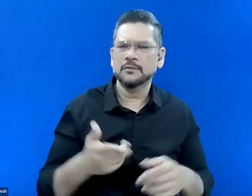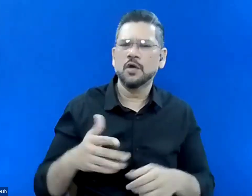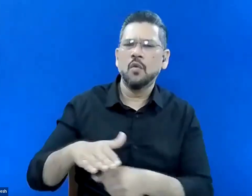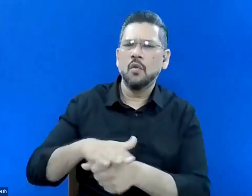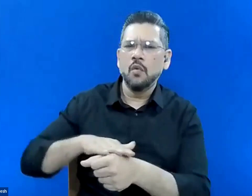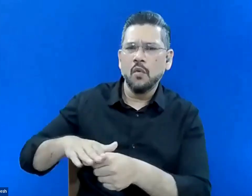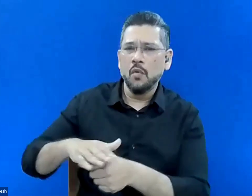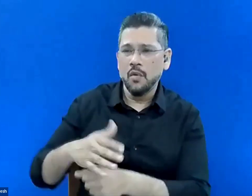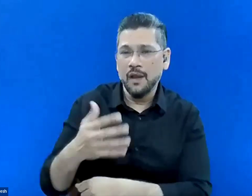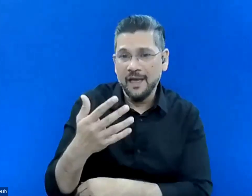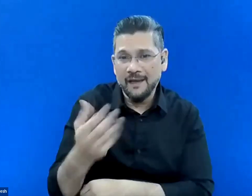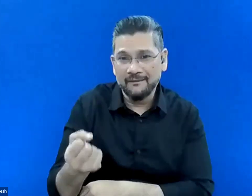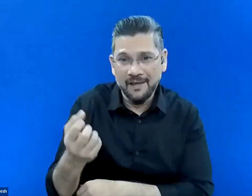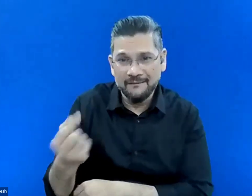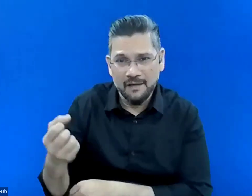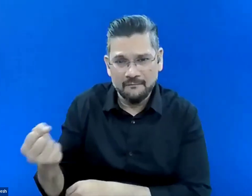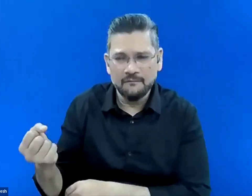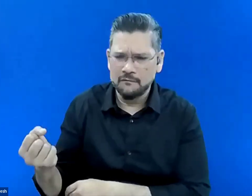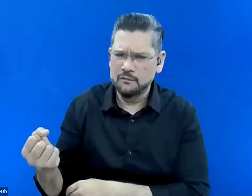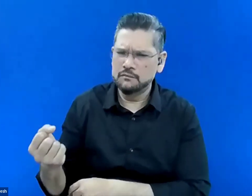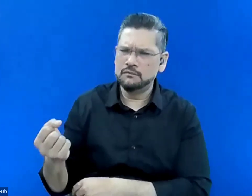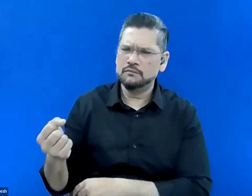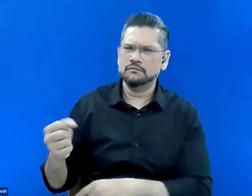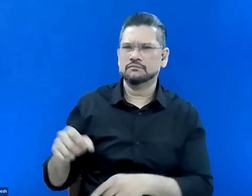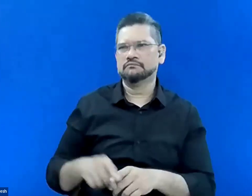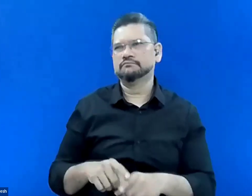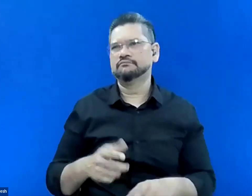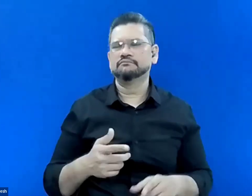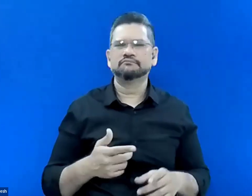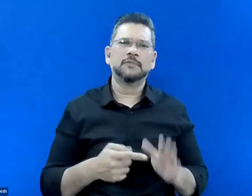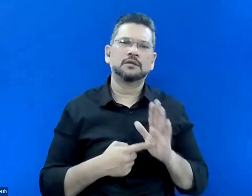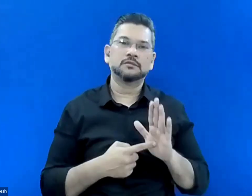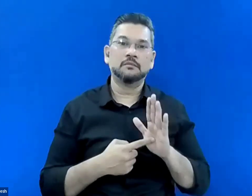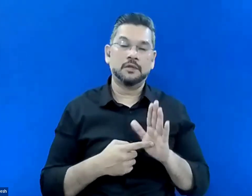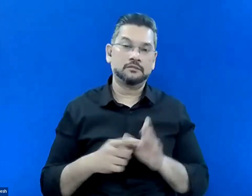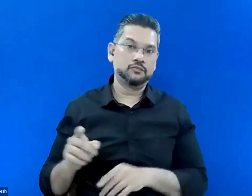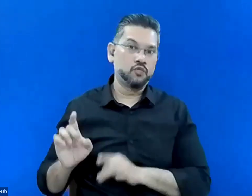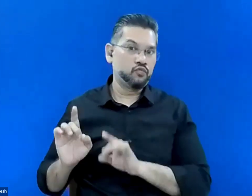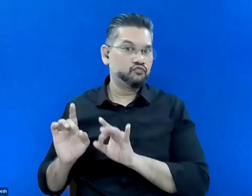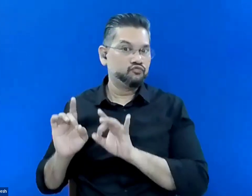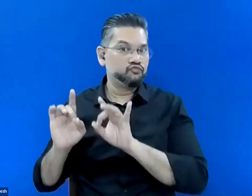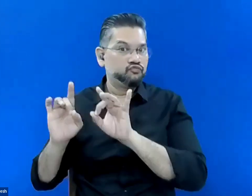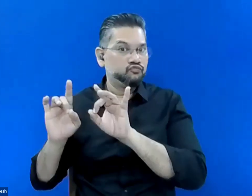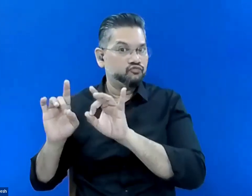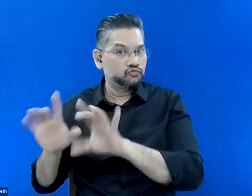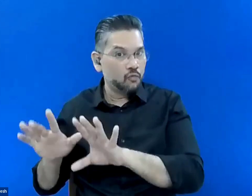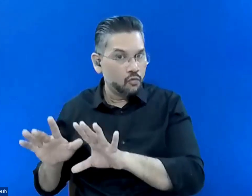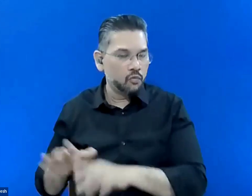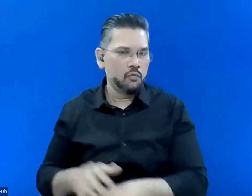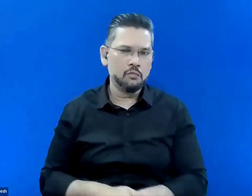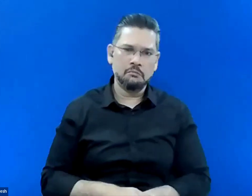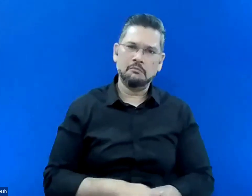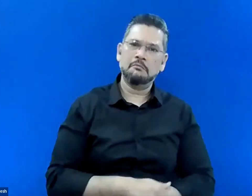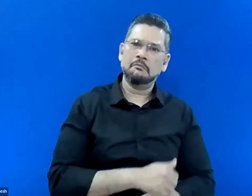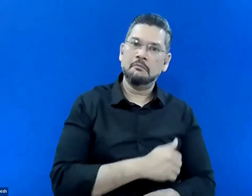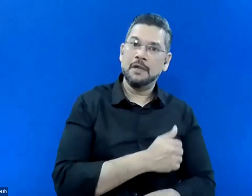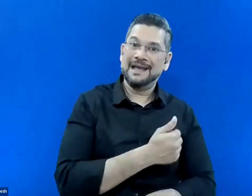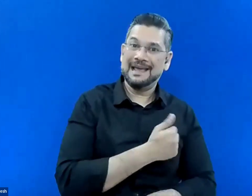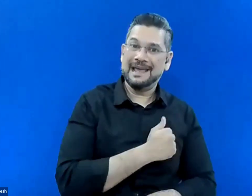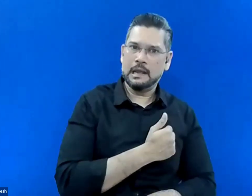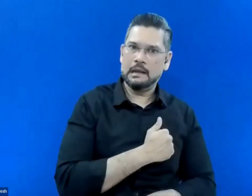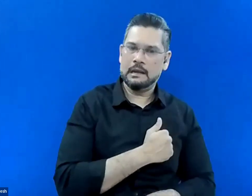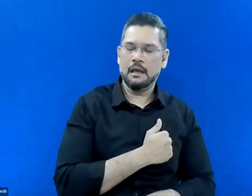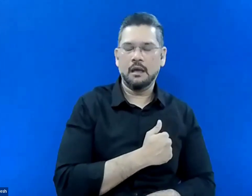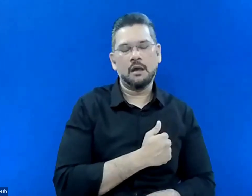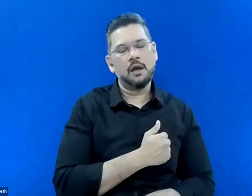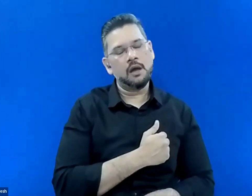good practices out there, let's say from countries like Australia, there's a country like Canada, they have really good practices when it comes